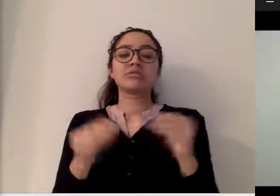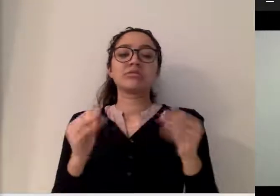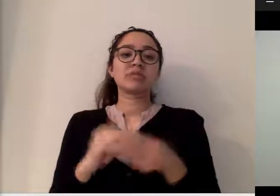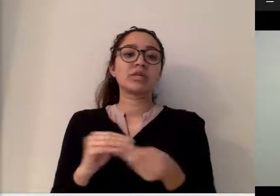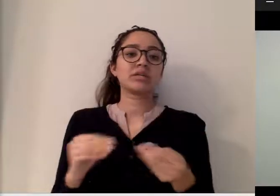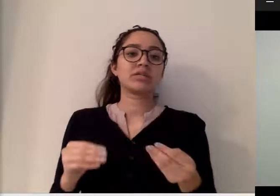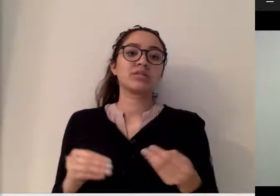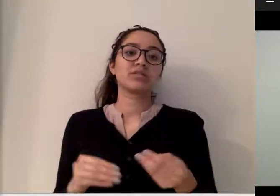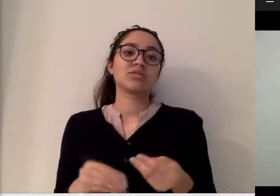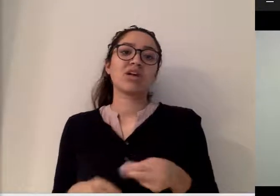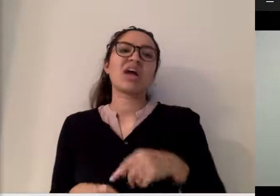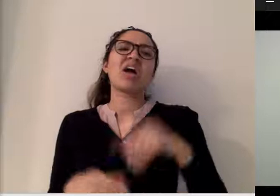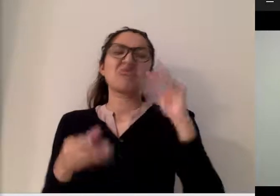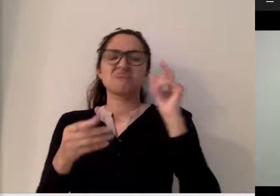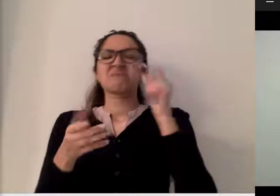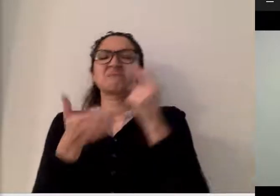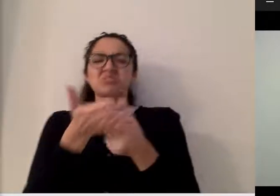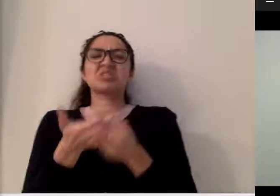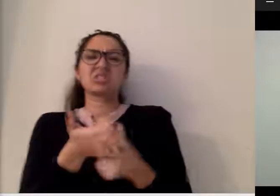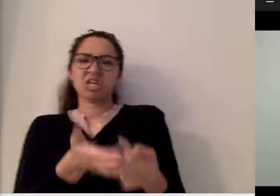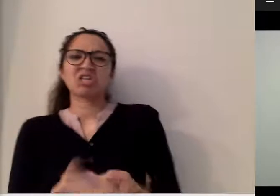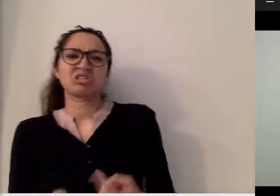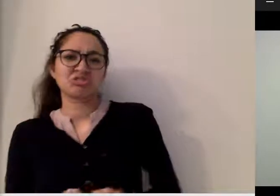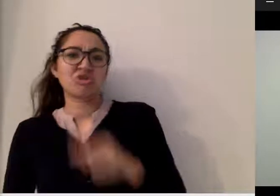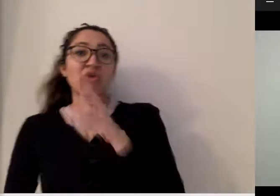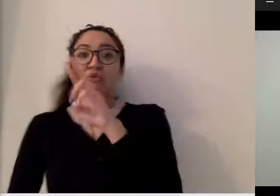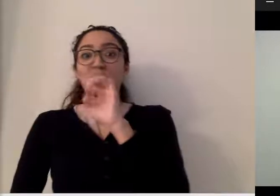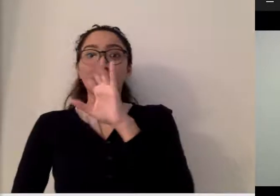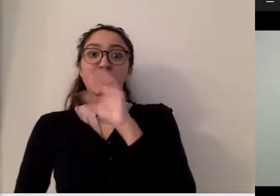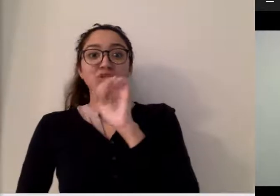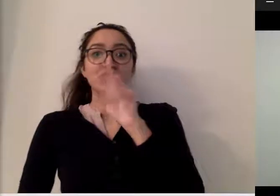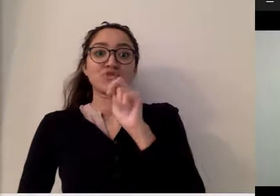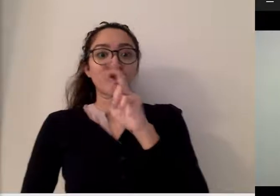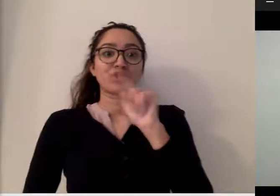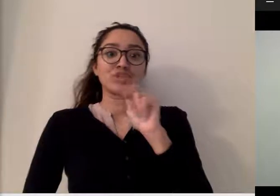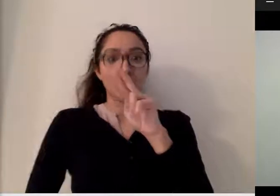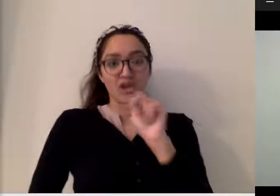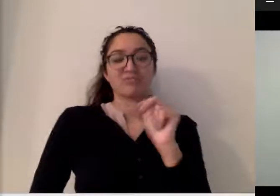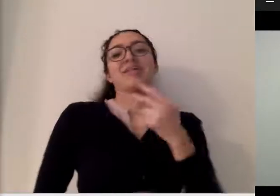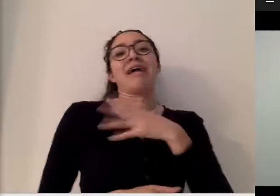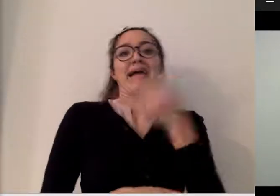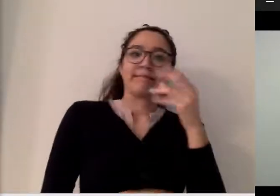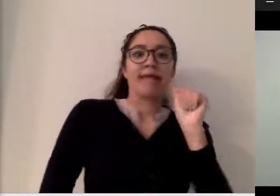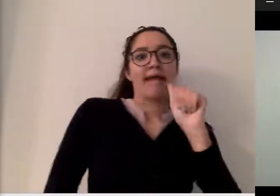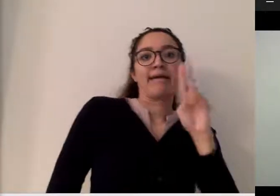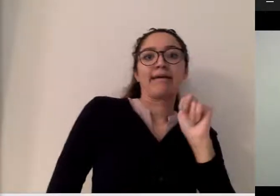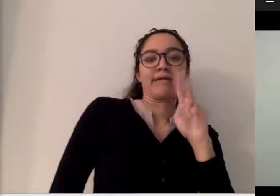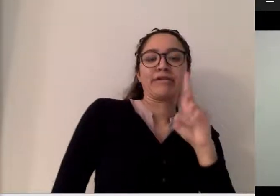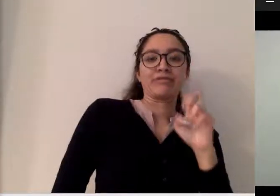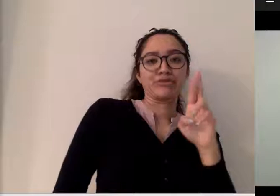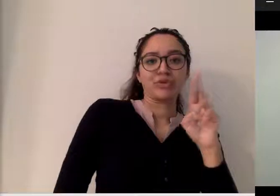Andrew Johnson and Reconstruction, and then they just start talking really fast, I'm sitting there,